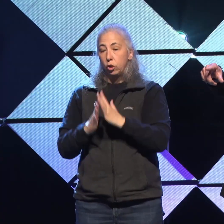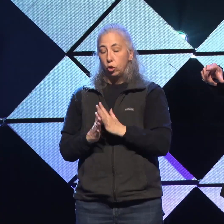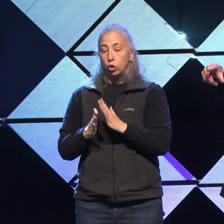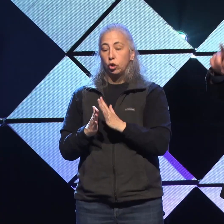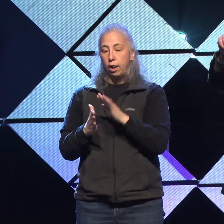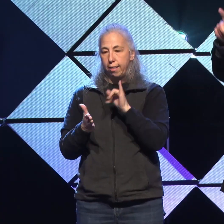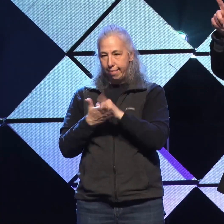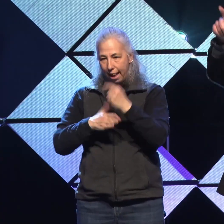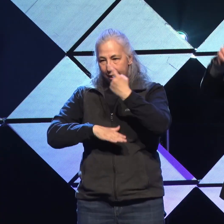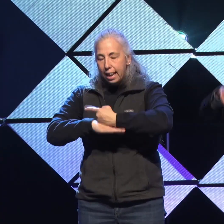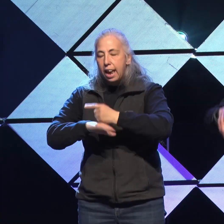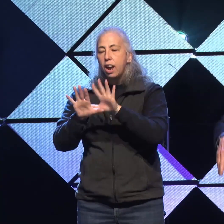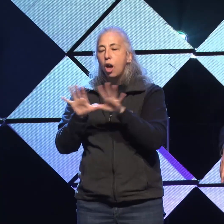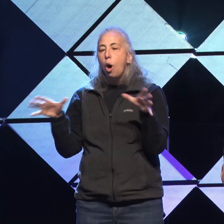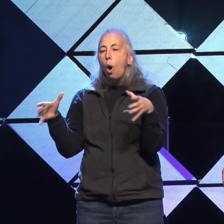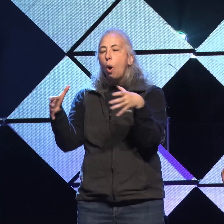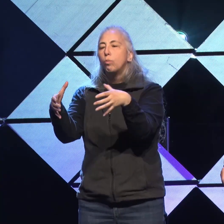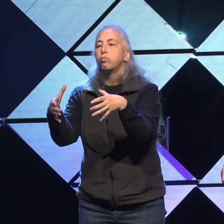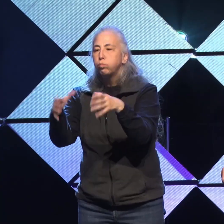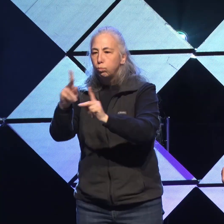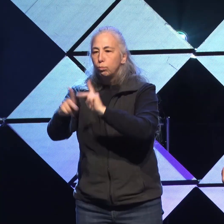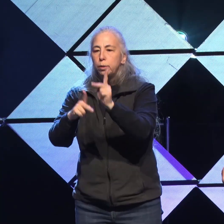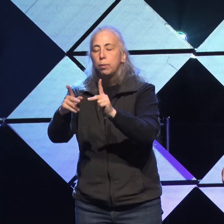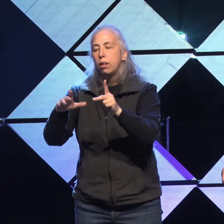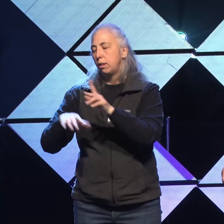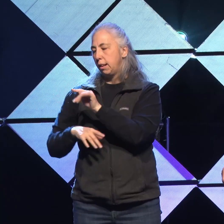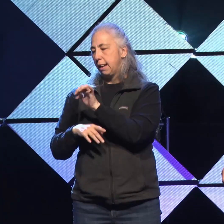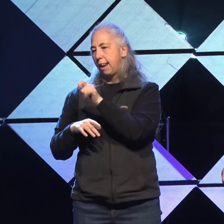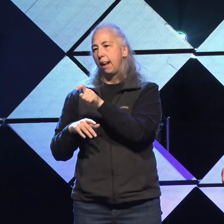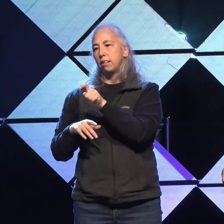day. He separated himself from the people.